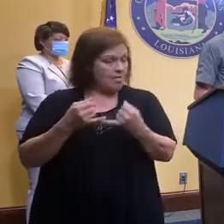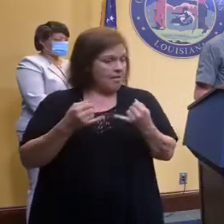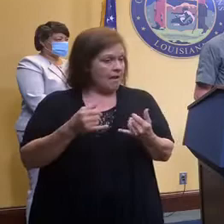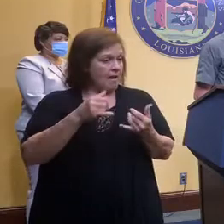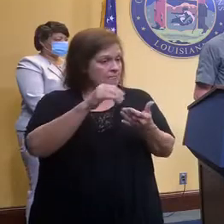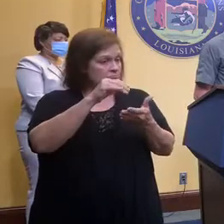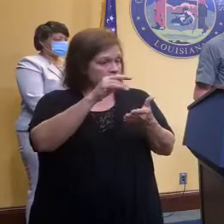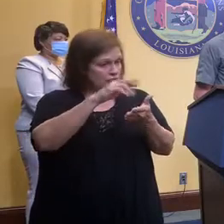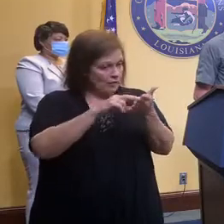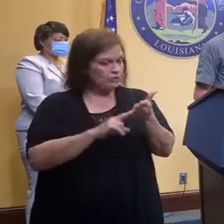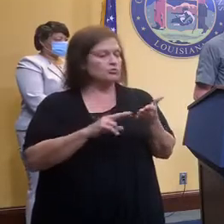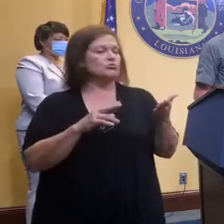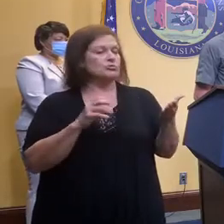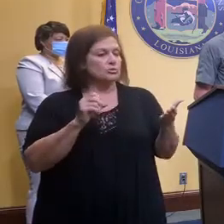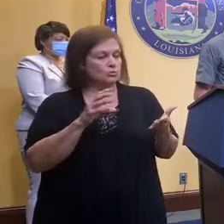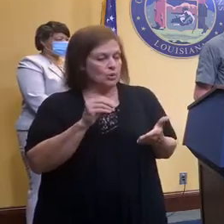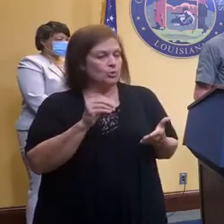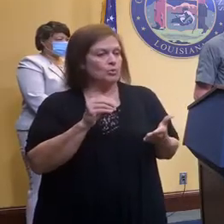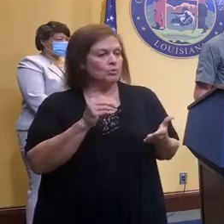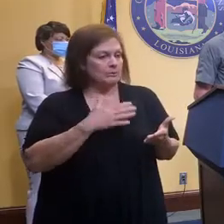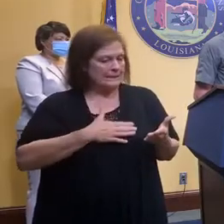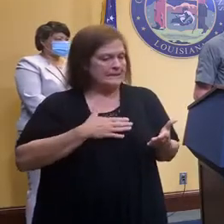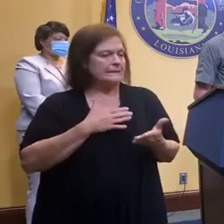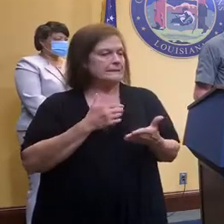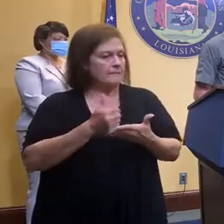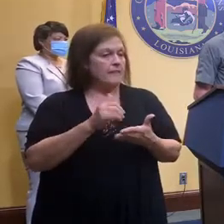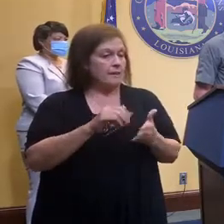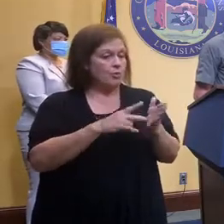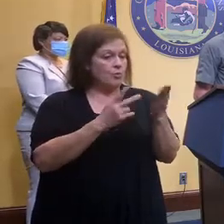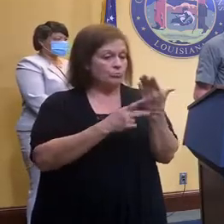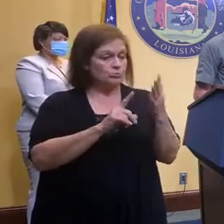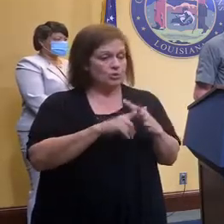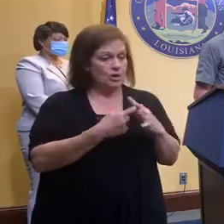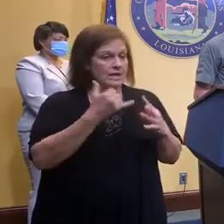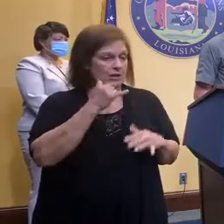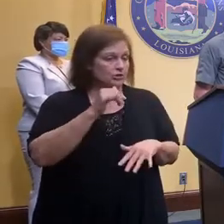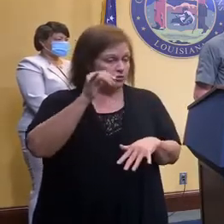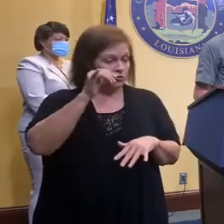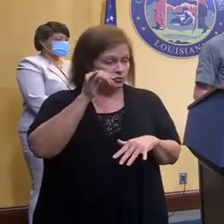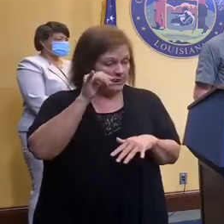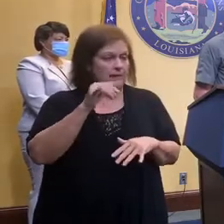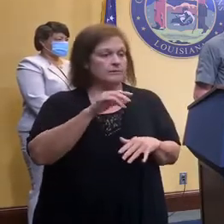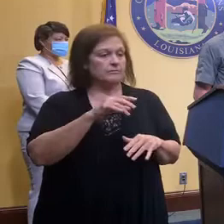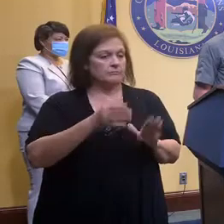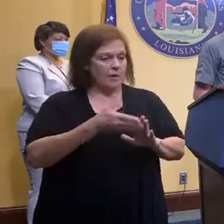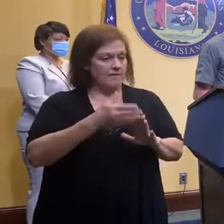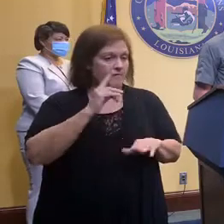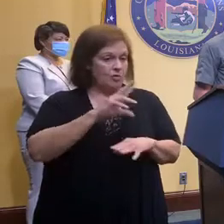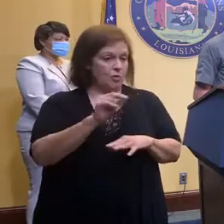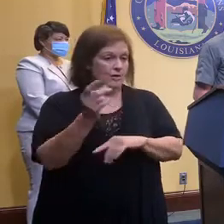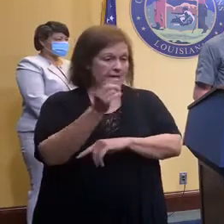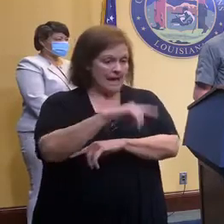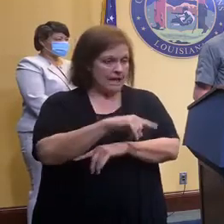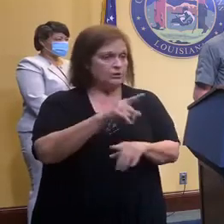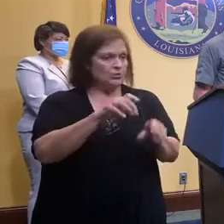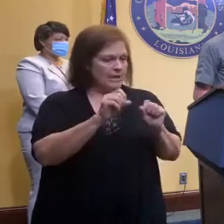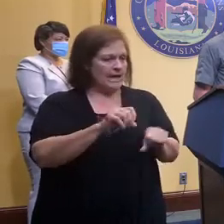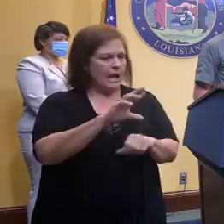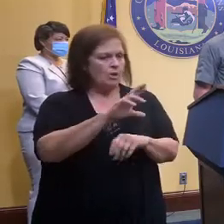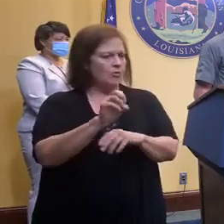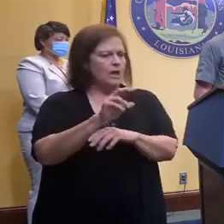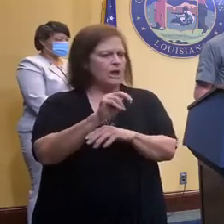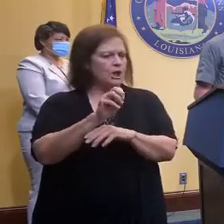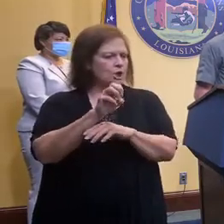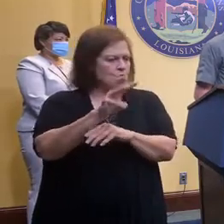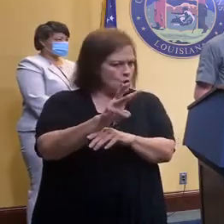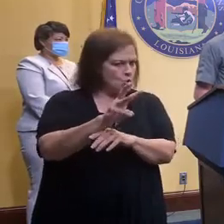be New Orleanians. But as I said, program started yesterday. It's going to run for 30 days. There is options to renew based on